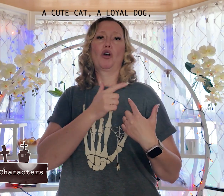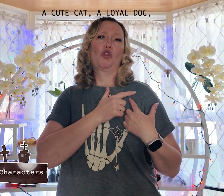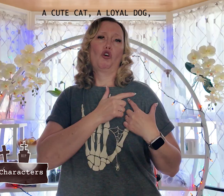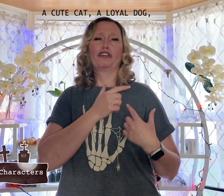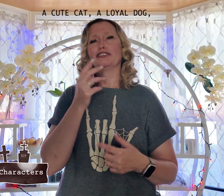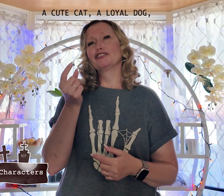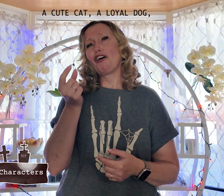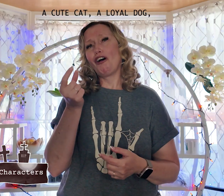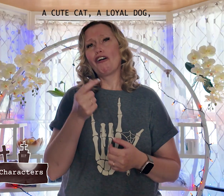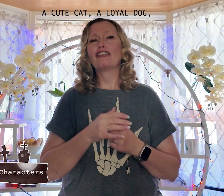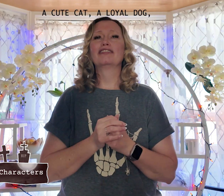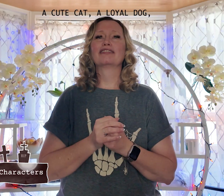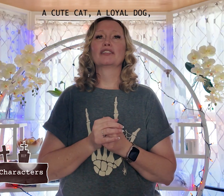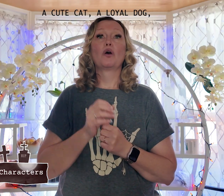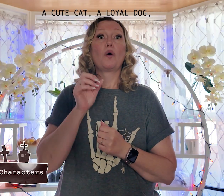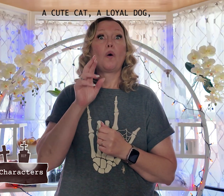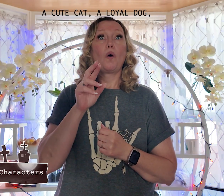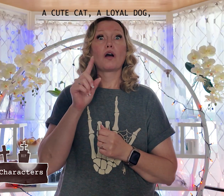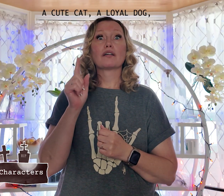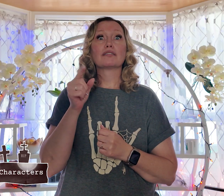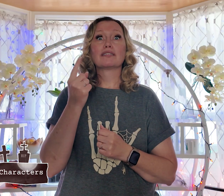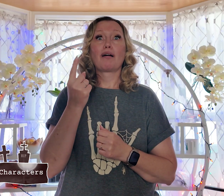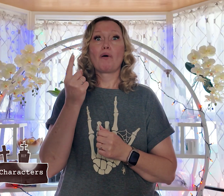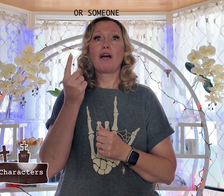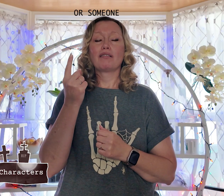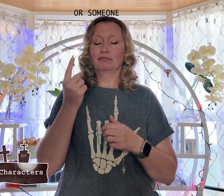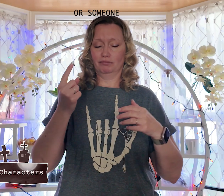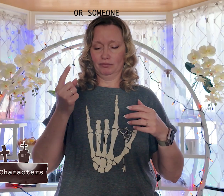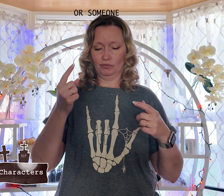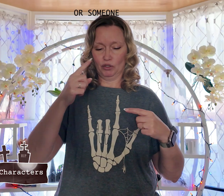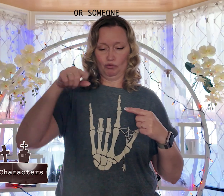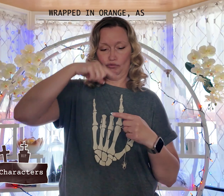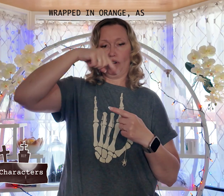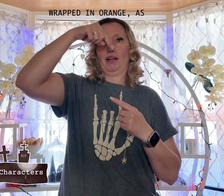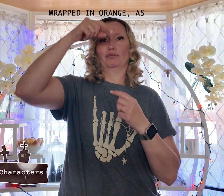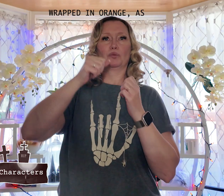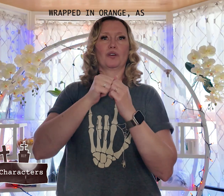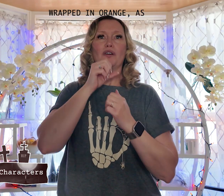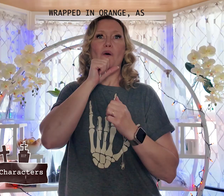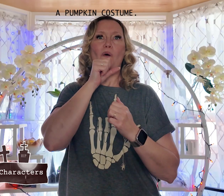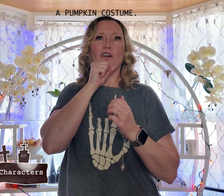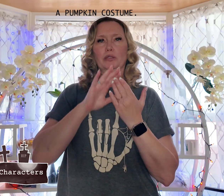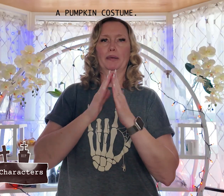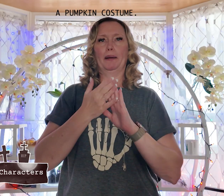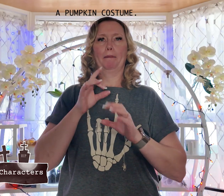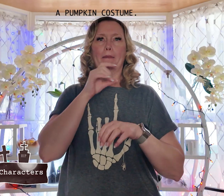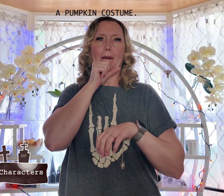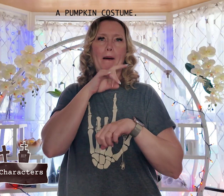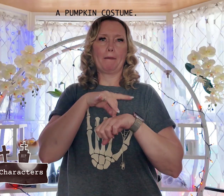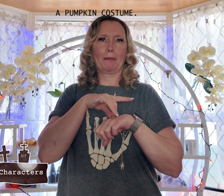cute cat, a loyal dog, or someone wrapped in orange as a pumpkin